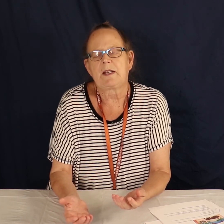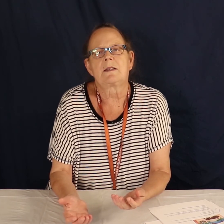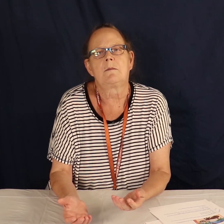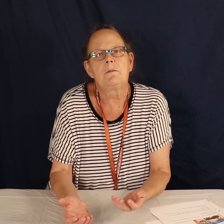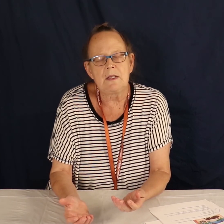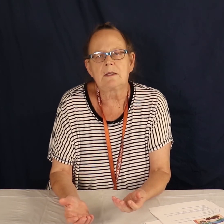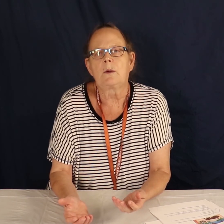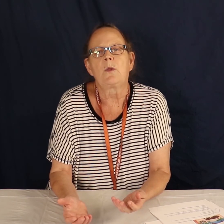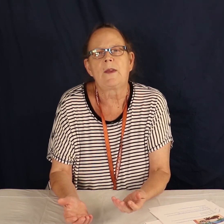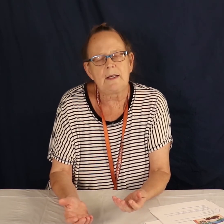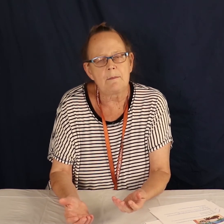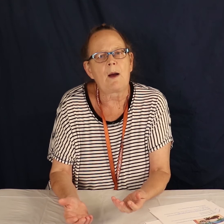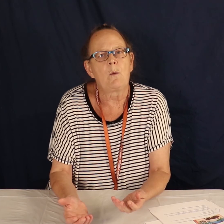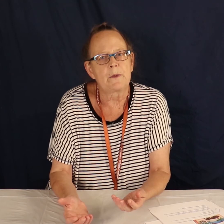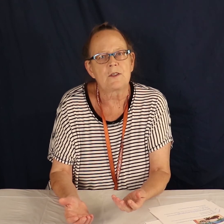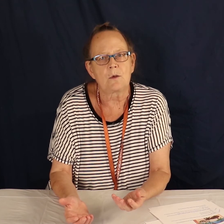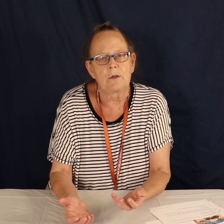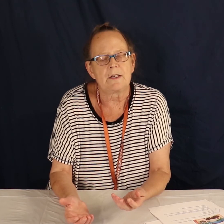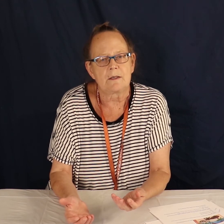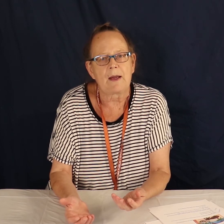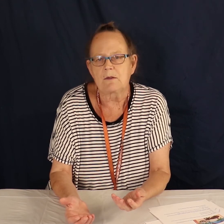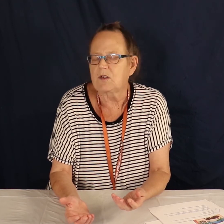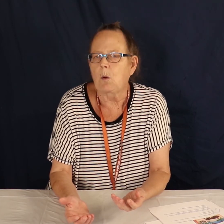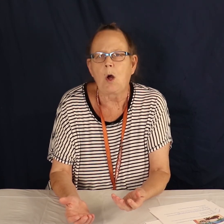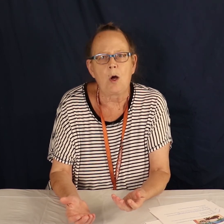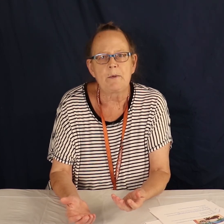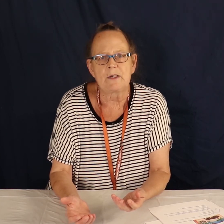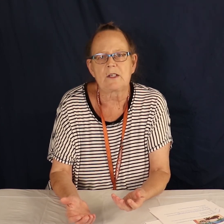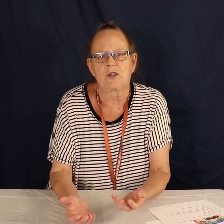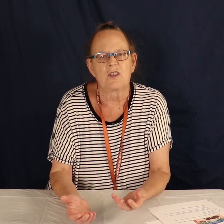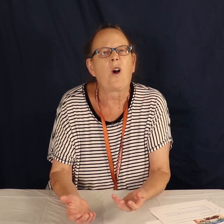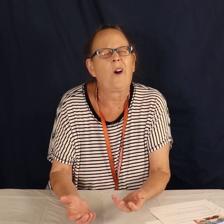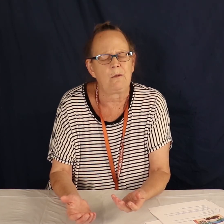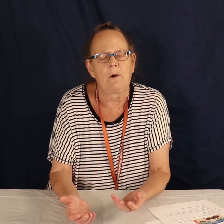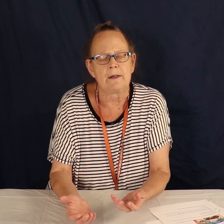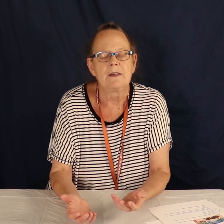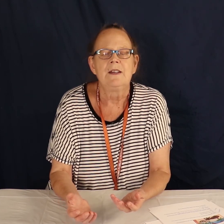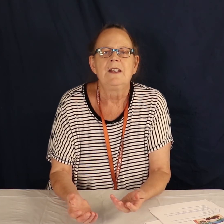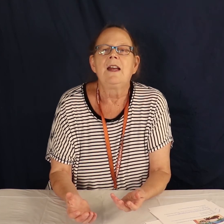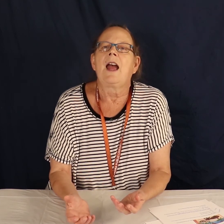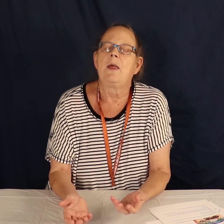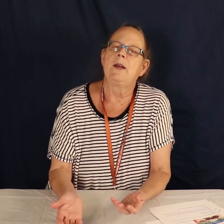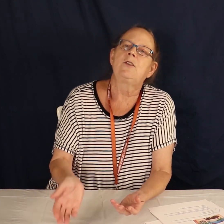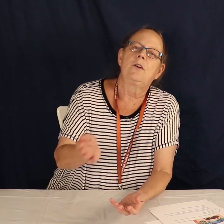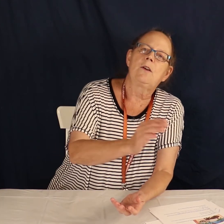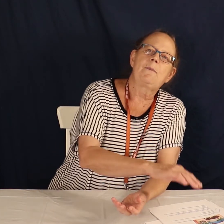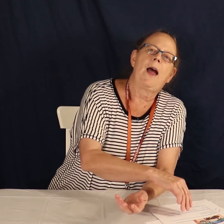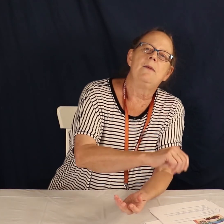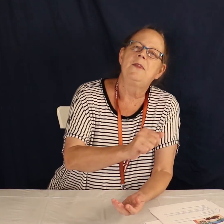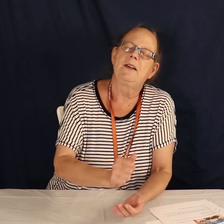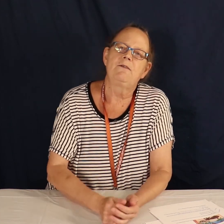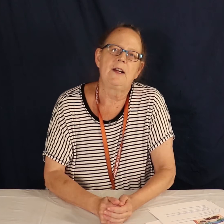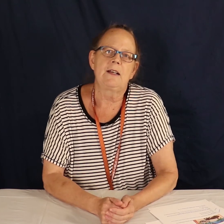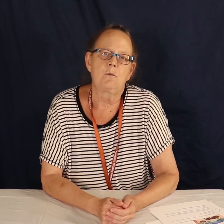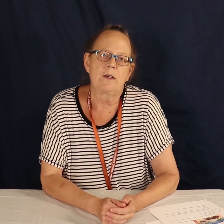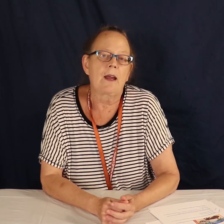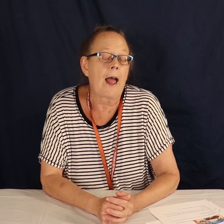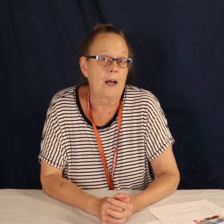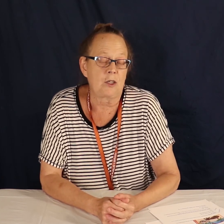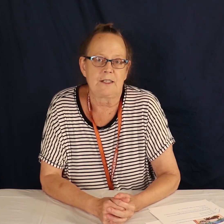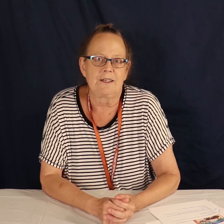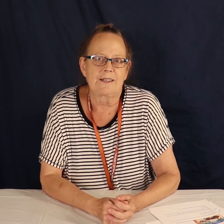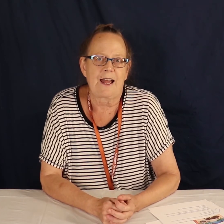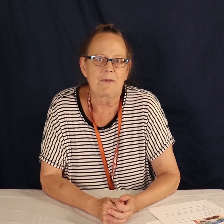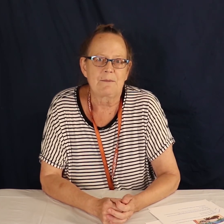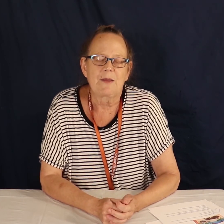is good because it means they're thinking about what the story is about. So all predictions are right. And then turn it up and then find out what